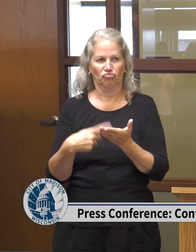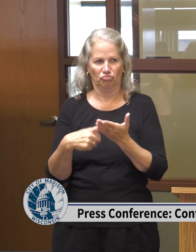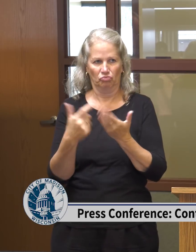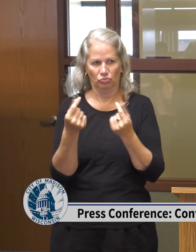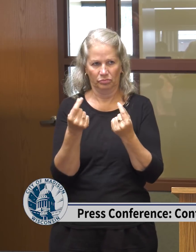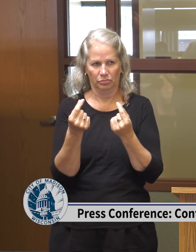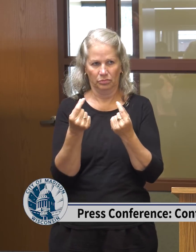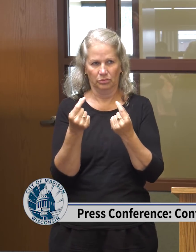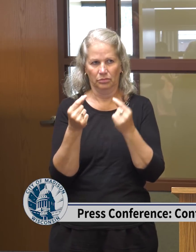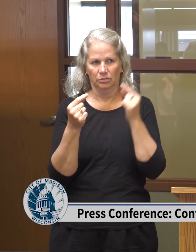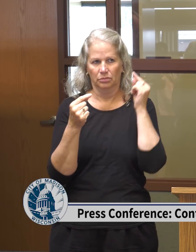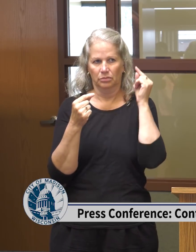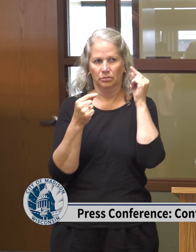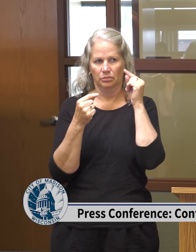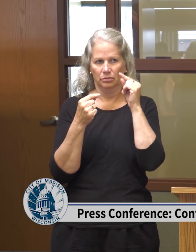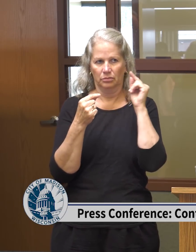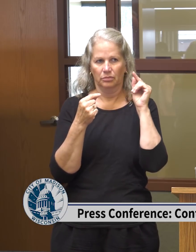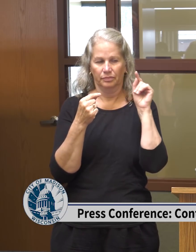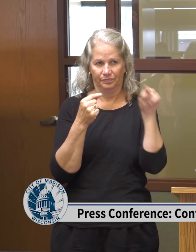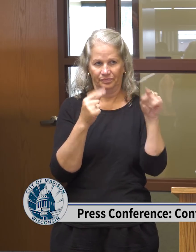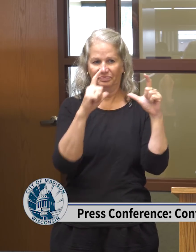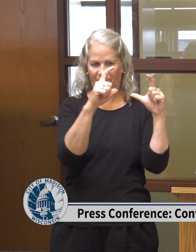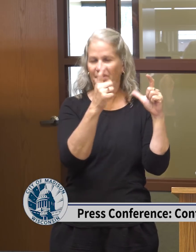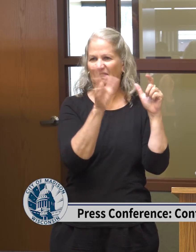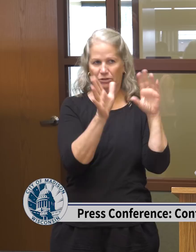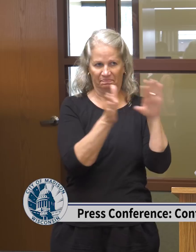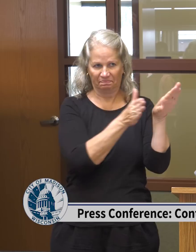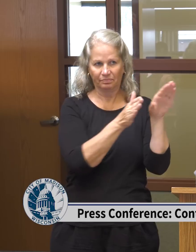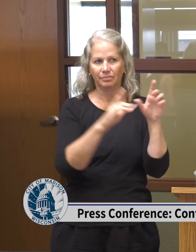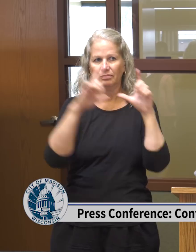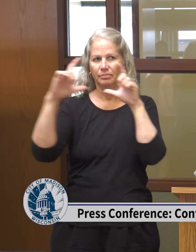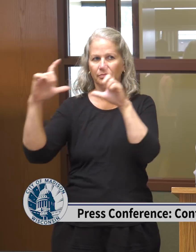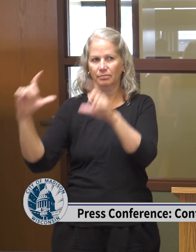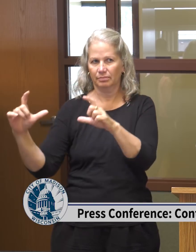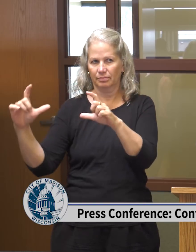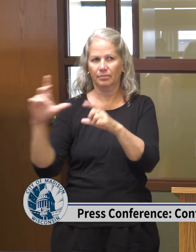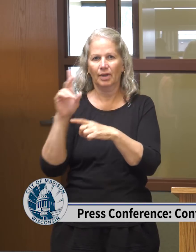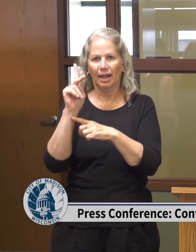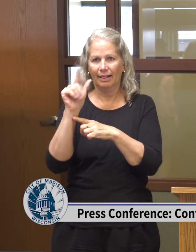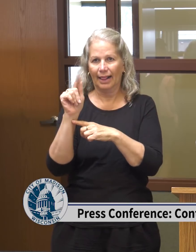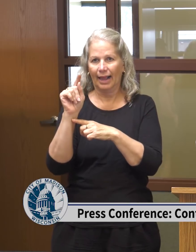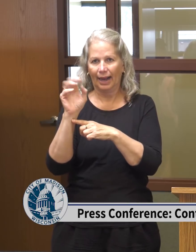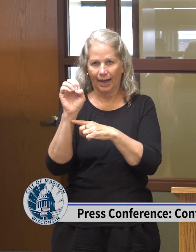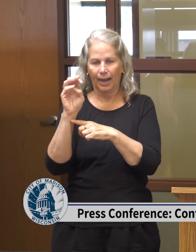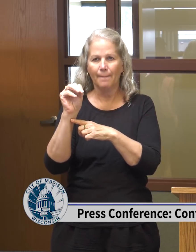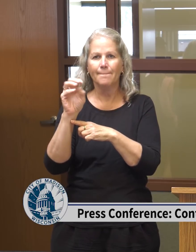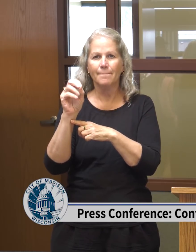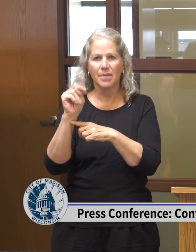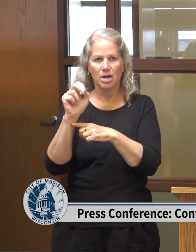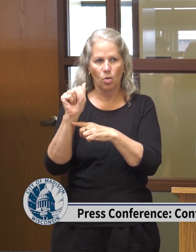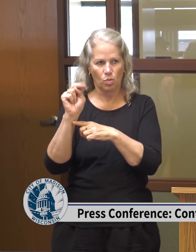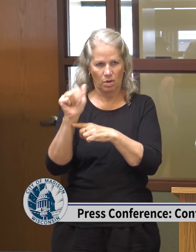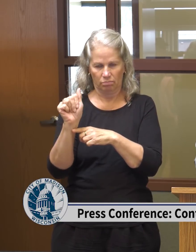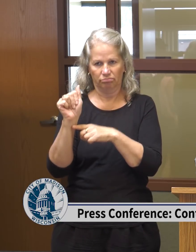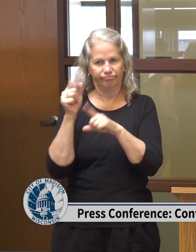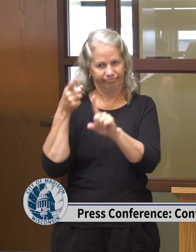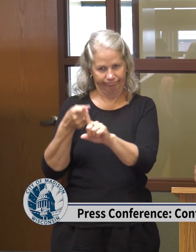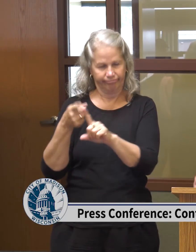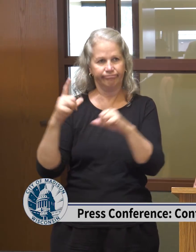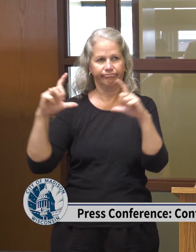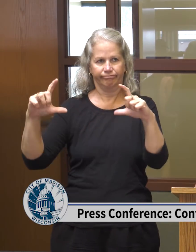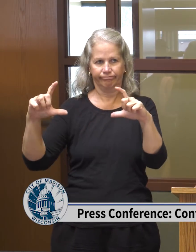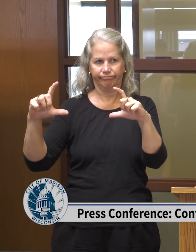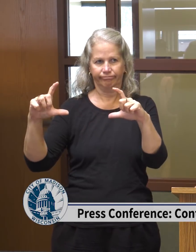Monona. As we release waters into Lake Mendota, as we release waters